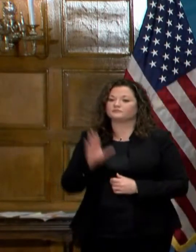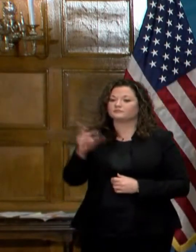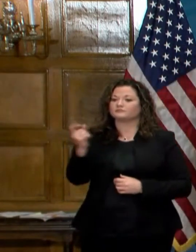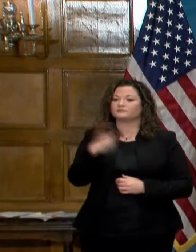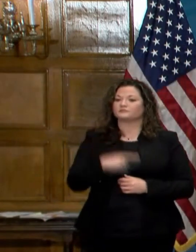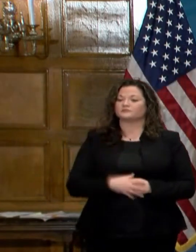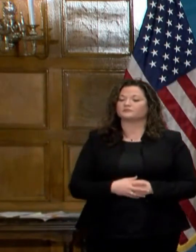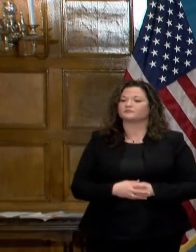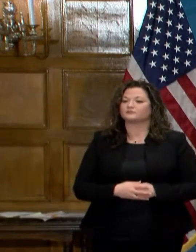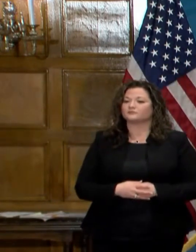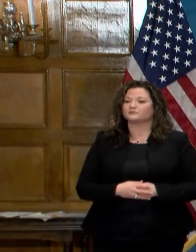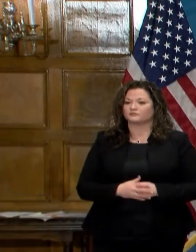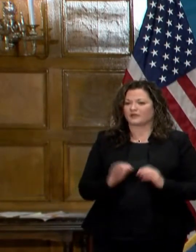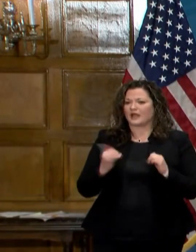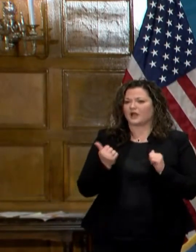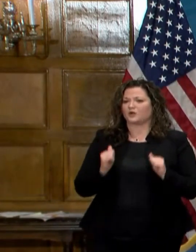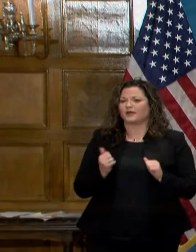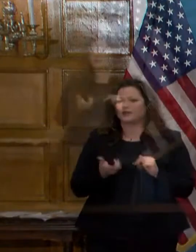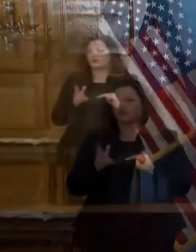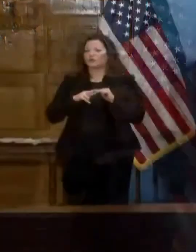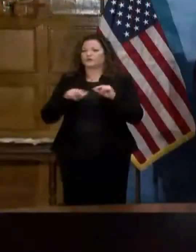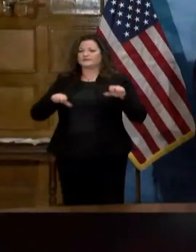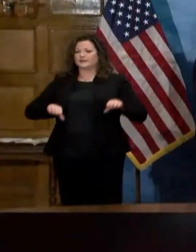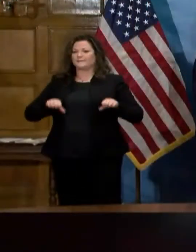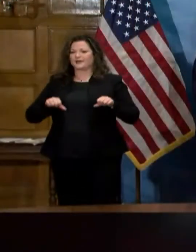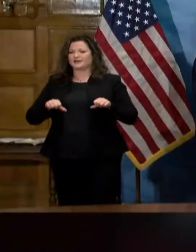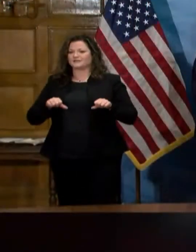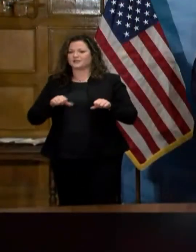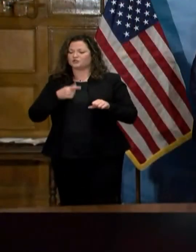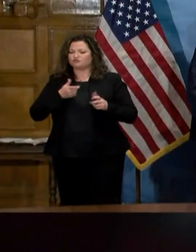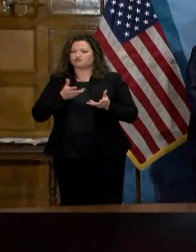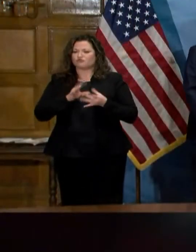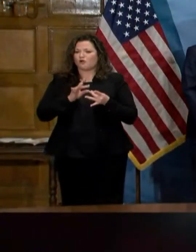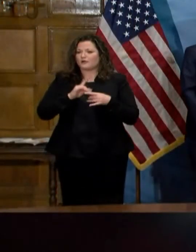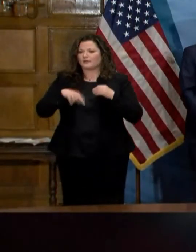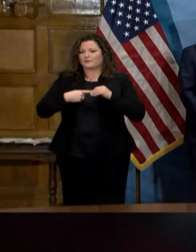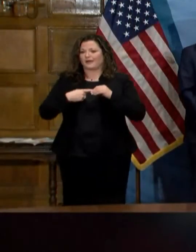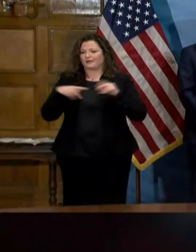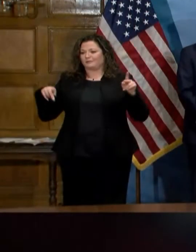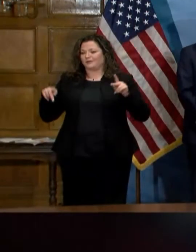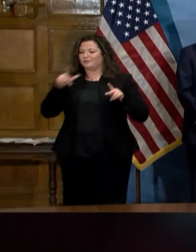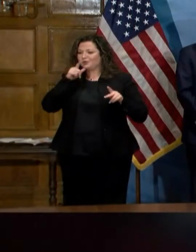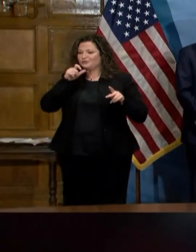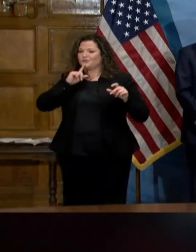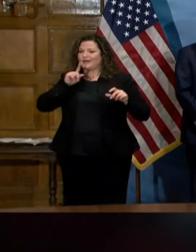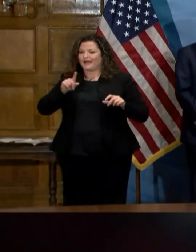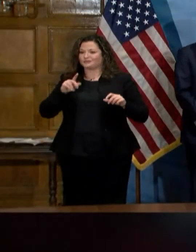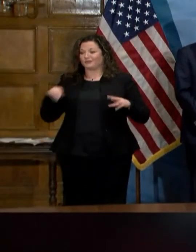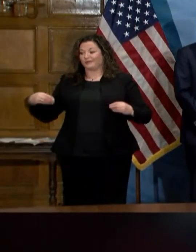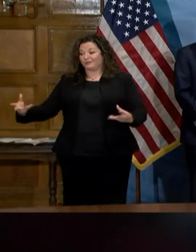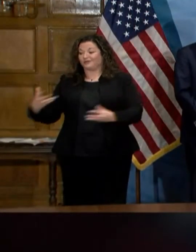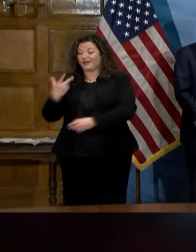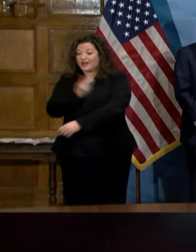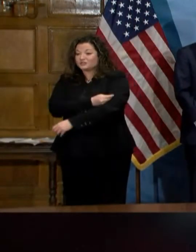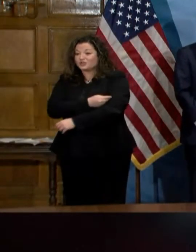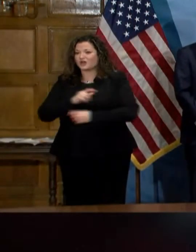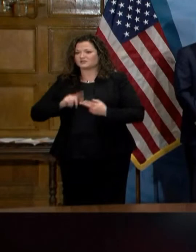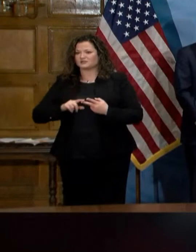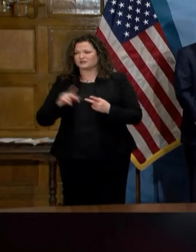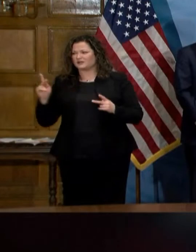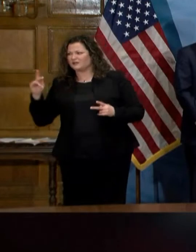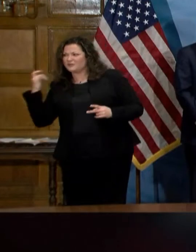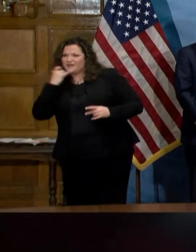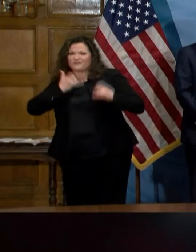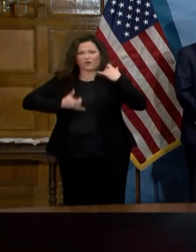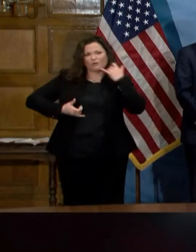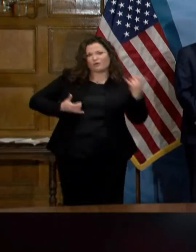How are you going to increase the capacity you're talking about? Is that capacity of people to actually administer shots, people to make phone calls,